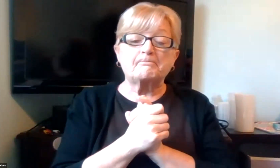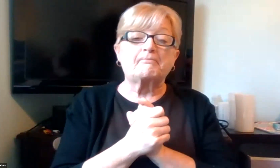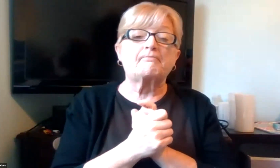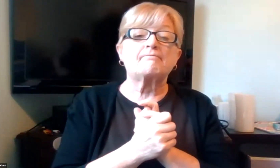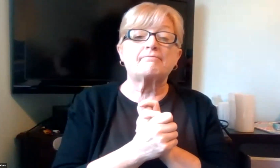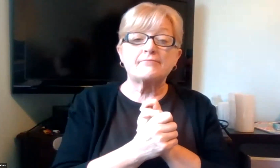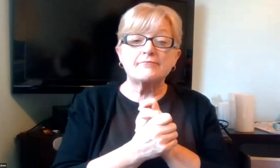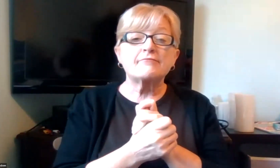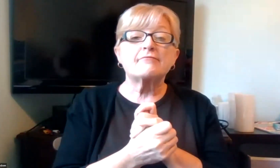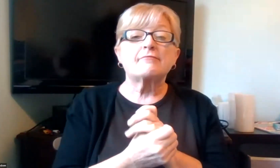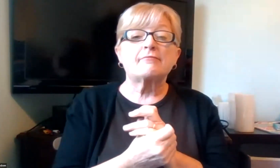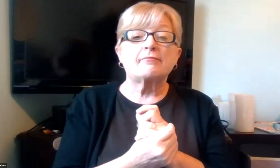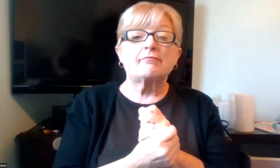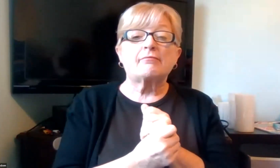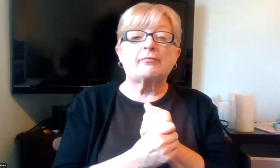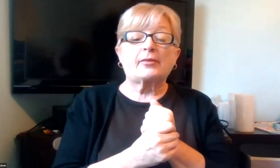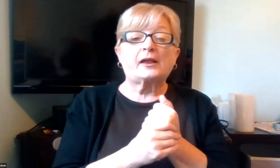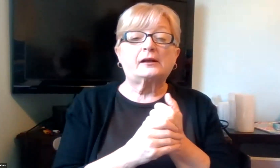So I'll go ahead and get the